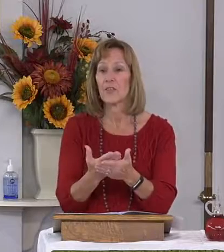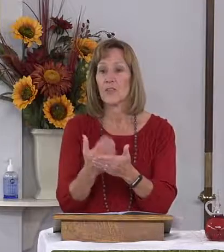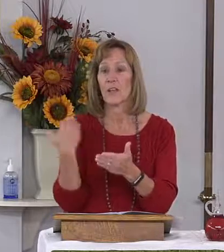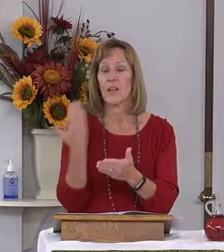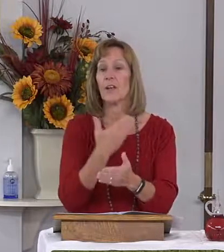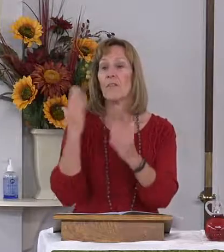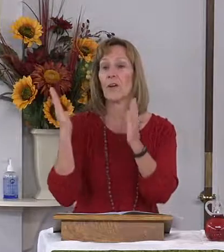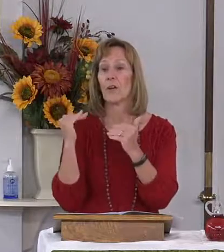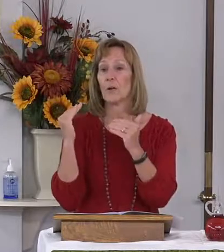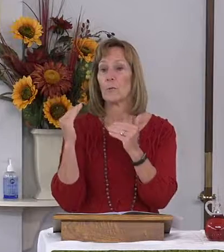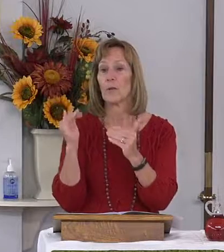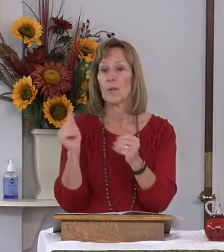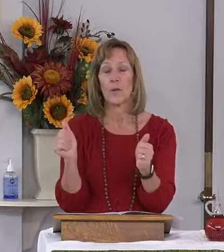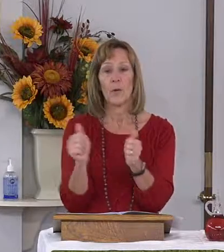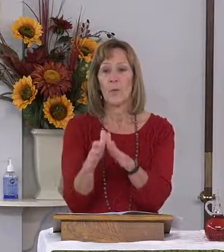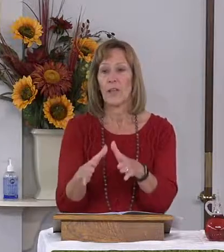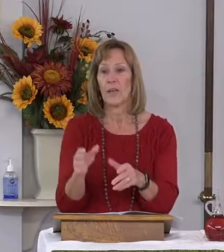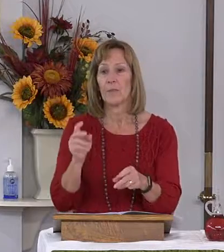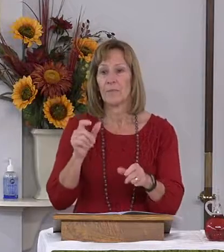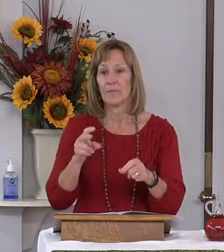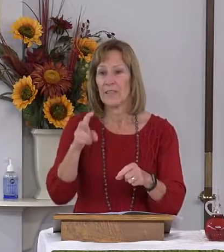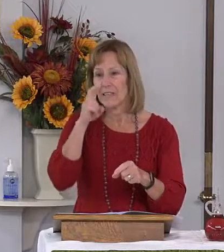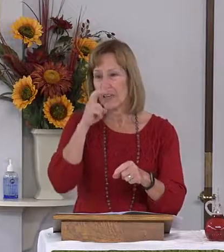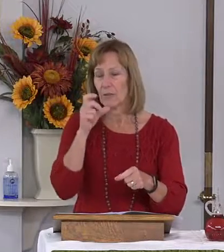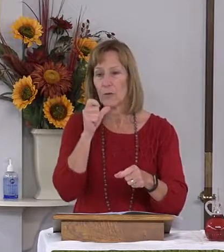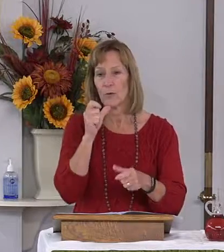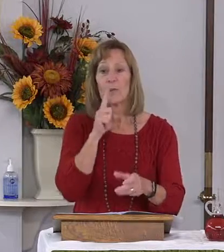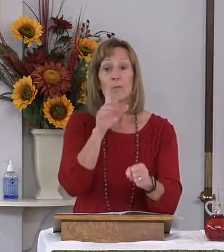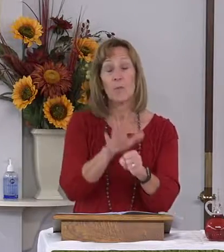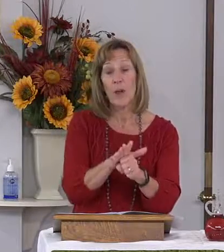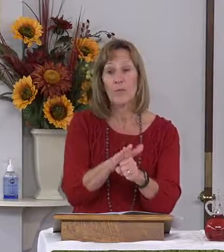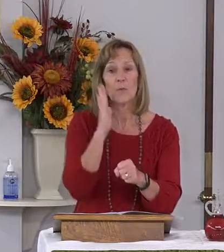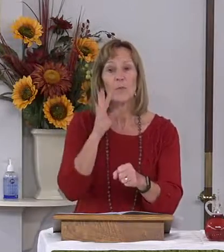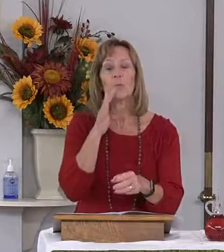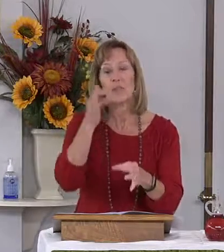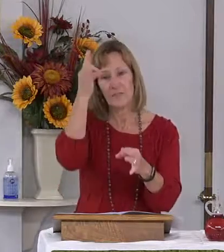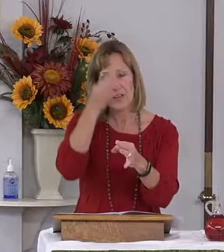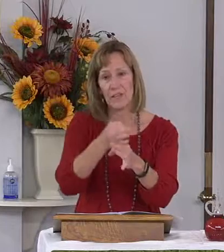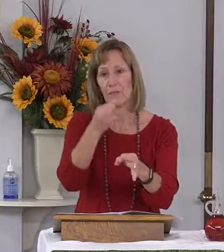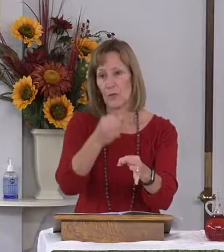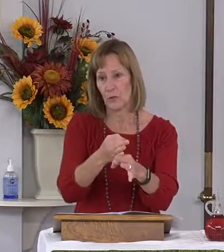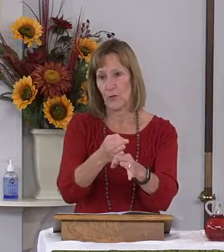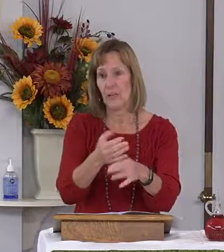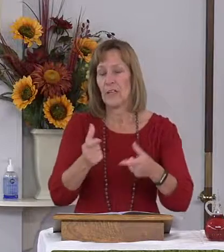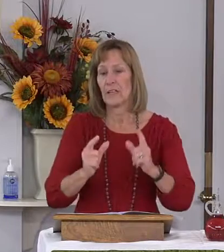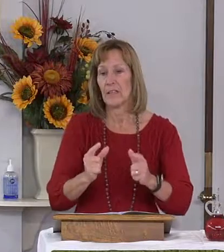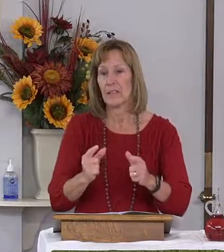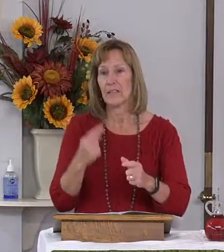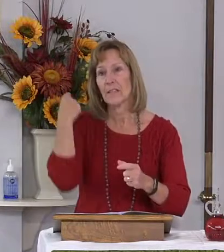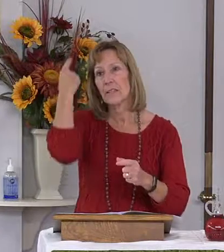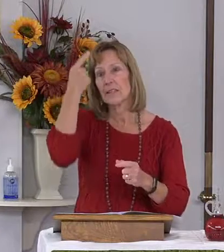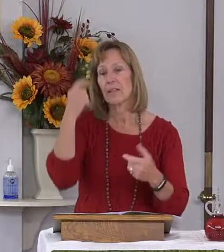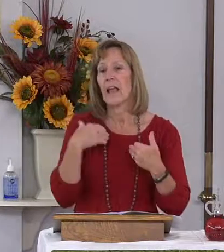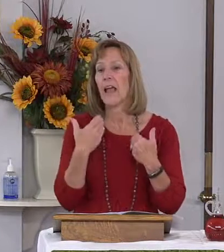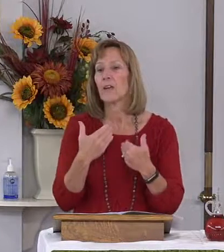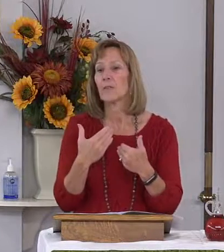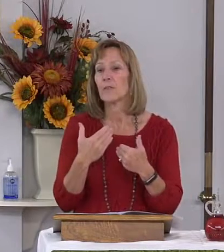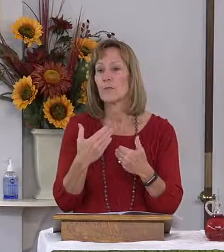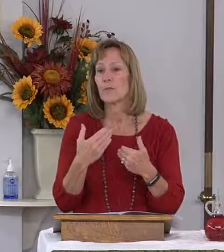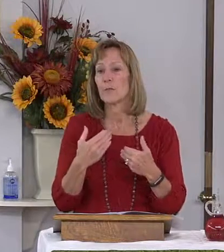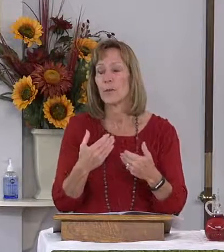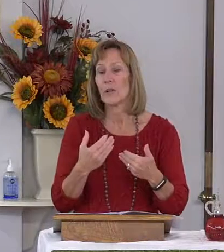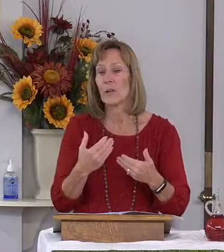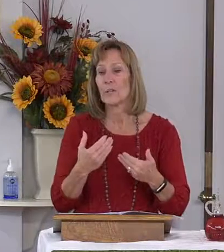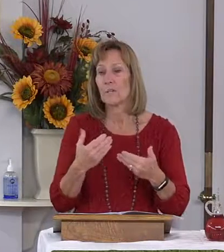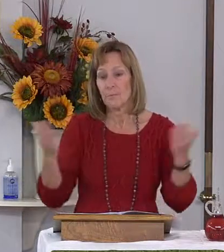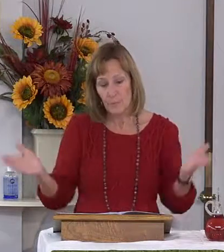hope without wavering, for he who has promised is faithful. And let us consider how to provoke one another